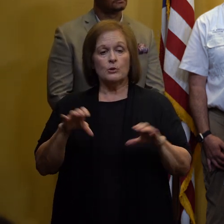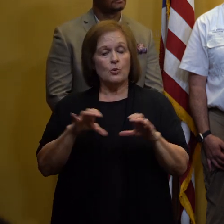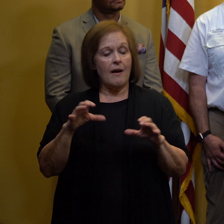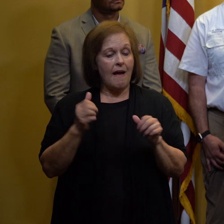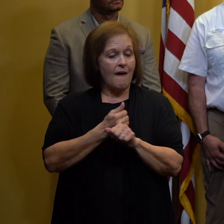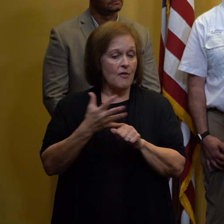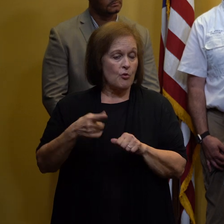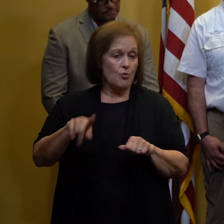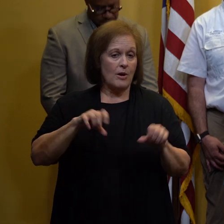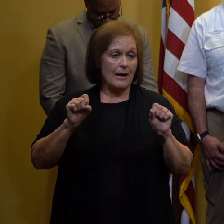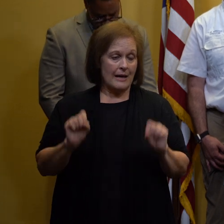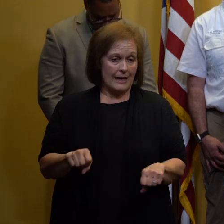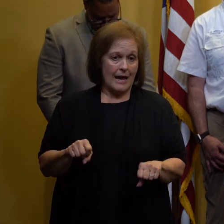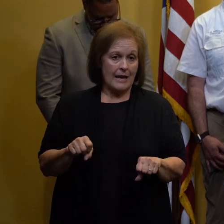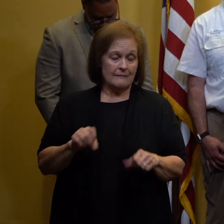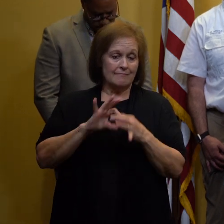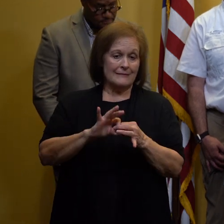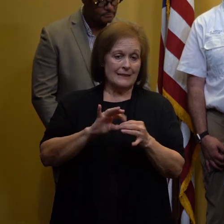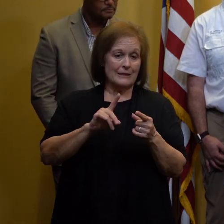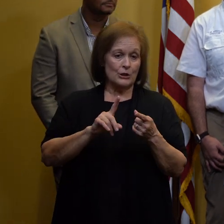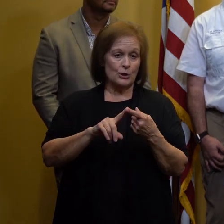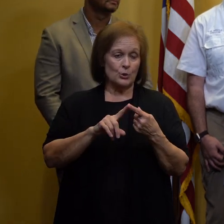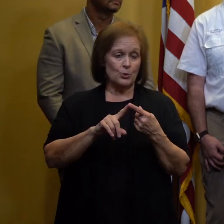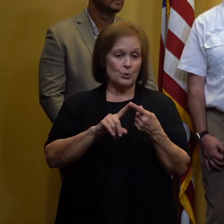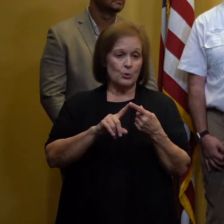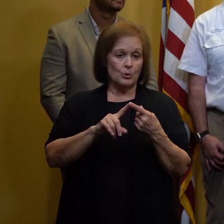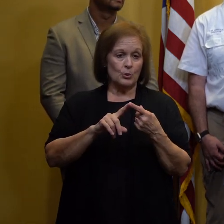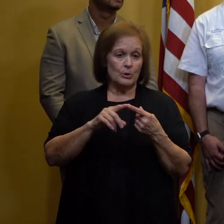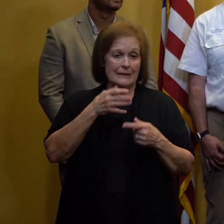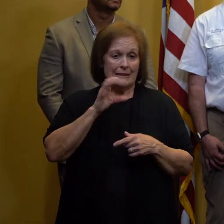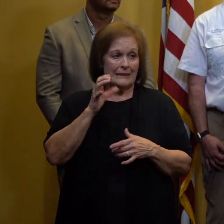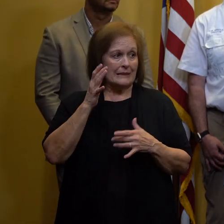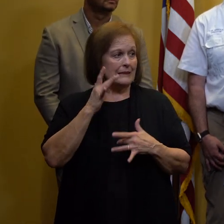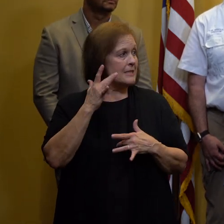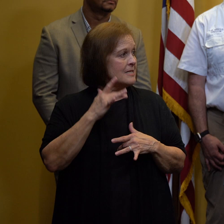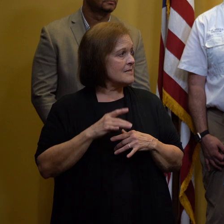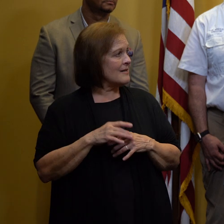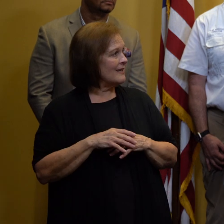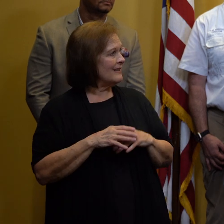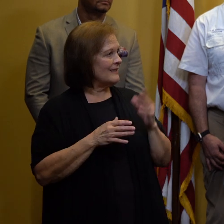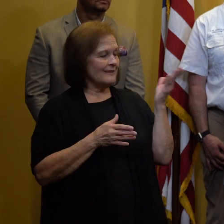you can to prevent heat-related illness, including, as I said before,